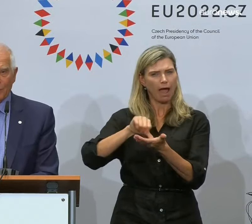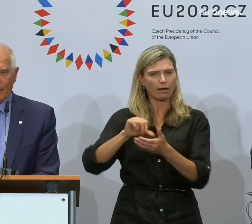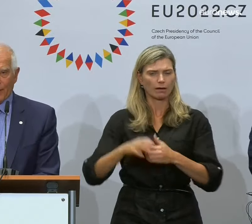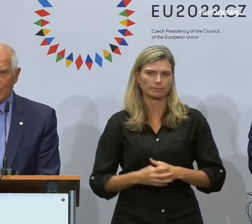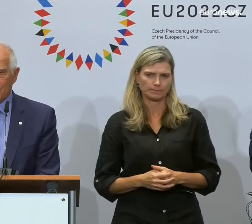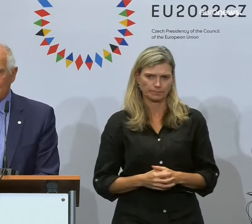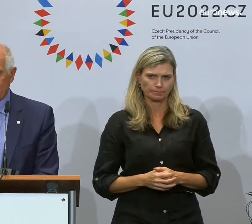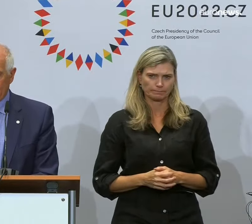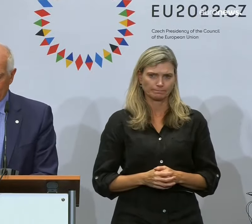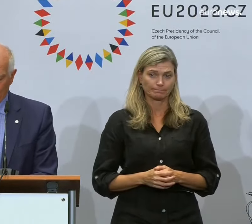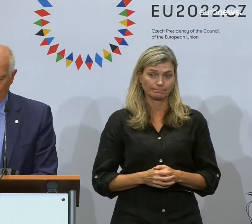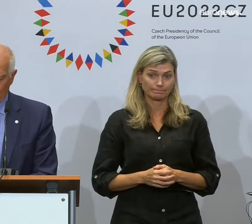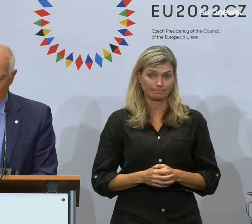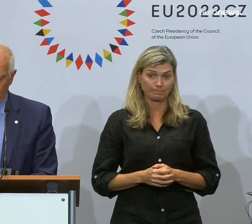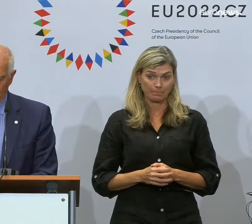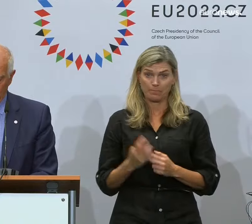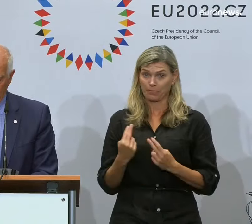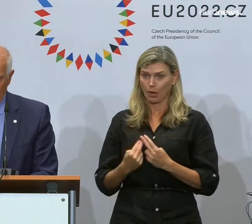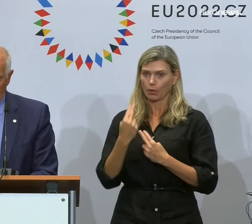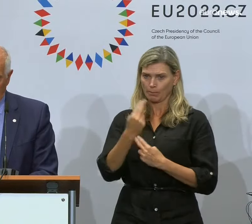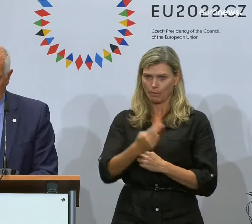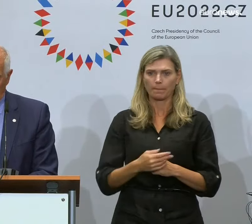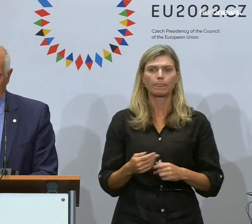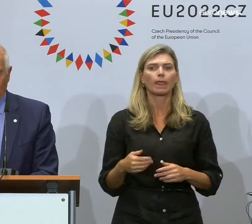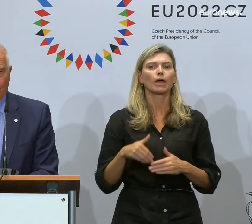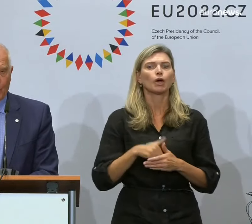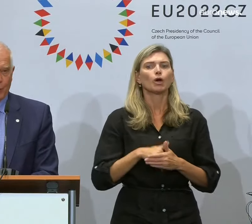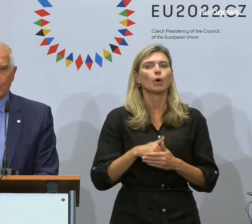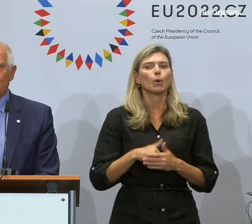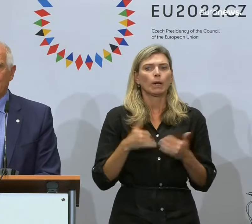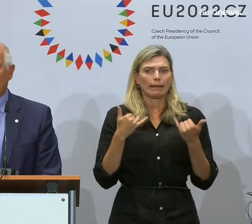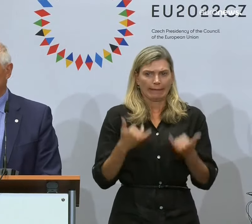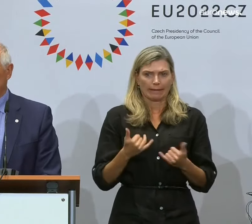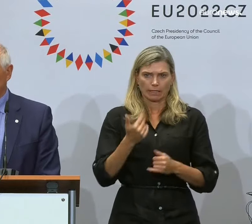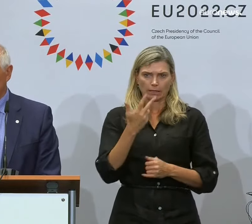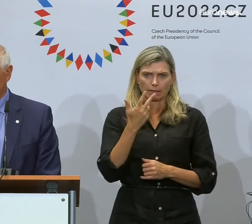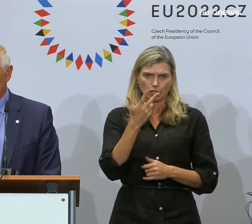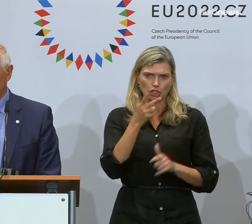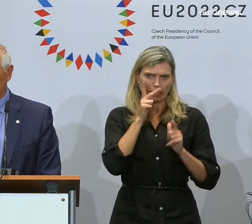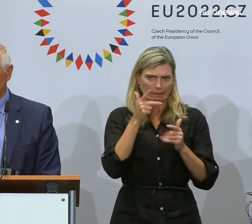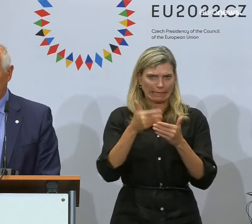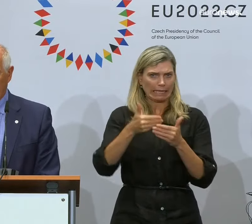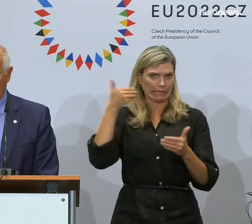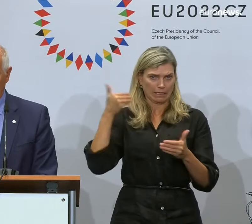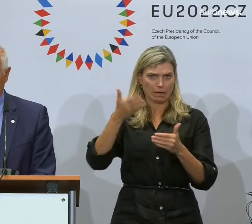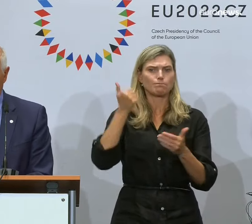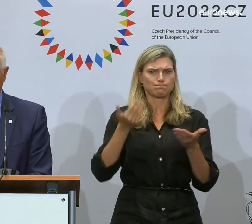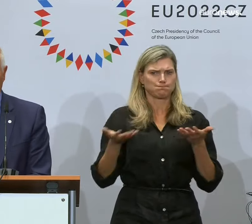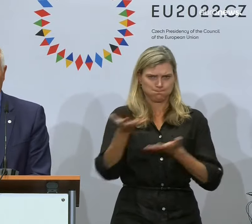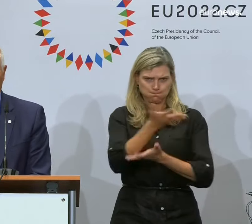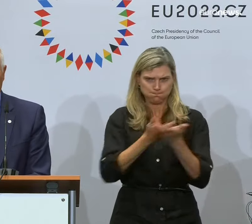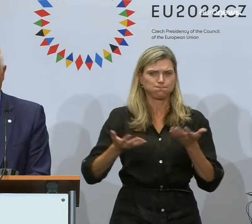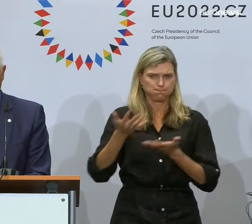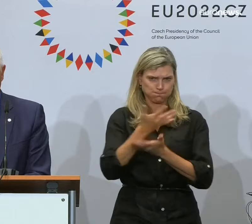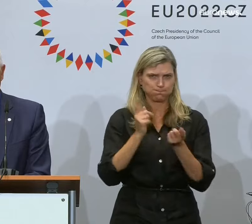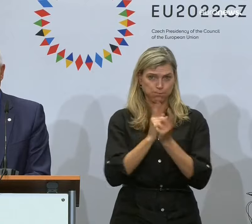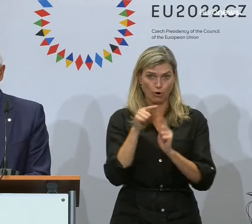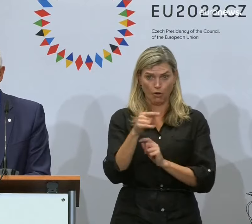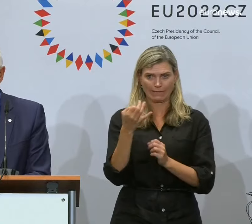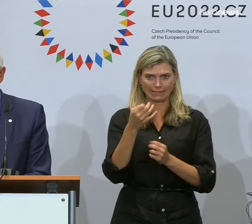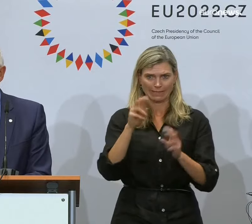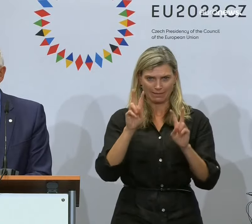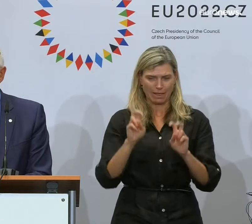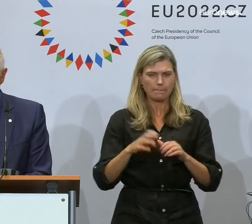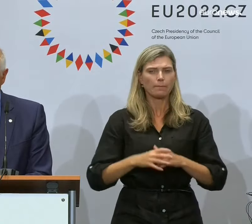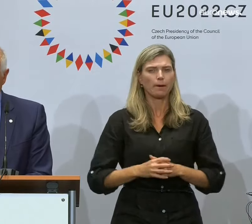a draft text as coordinator to the partners in order to conclude the Vienna talks.